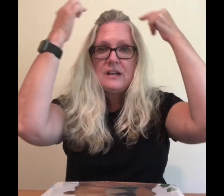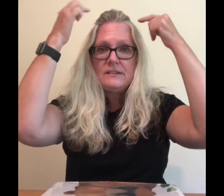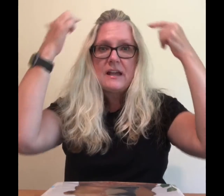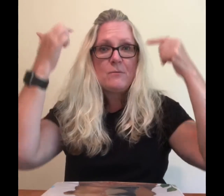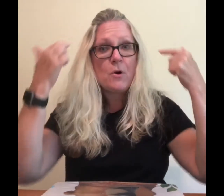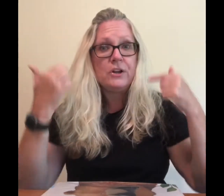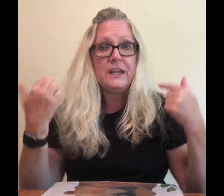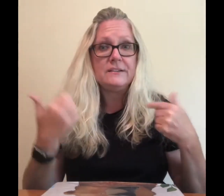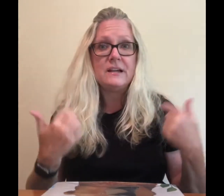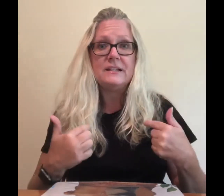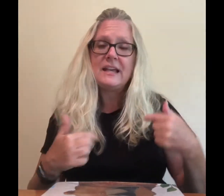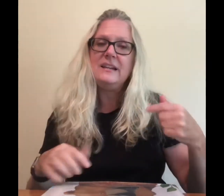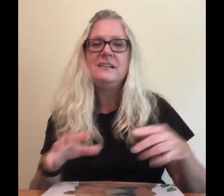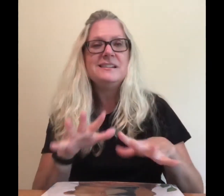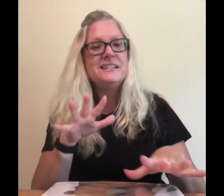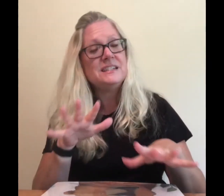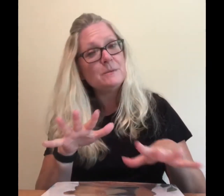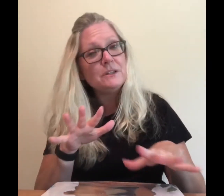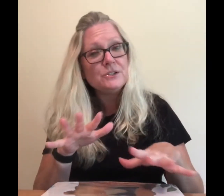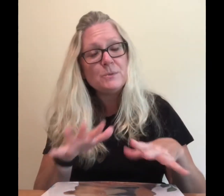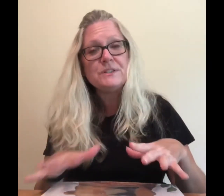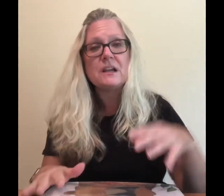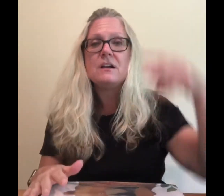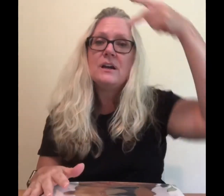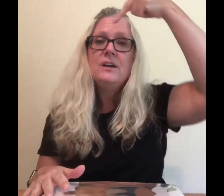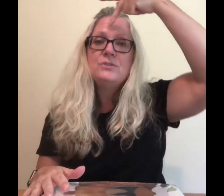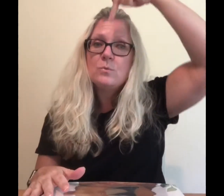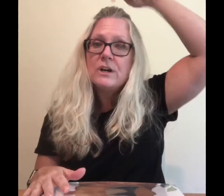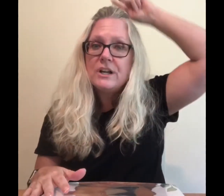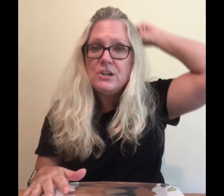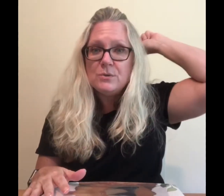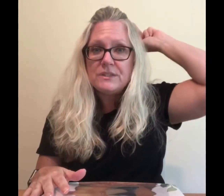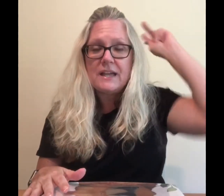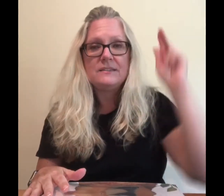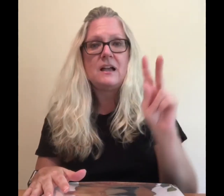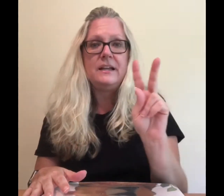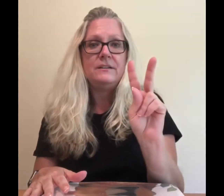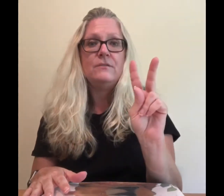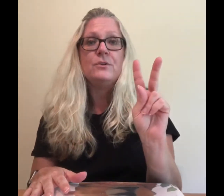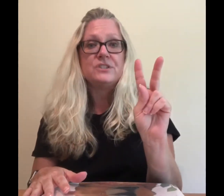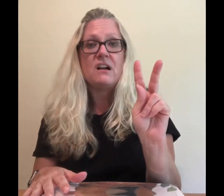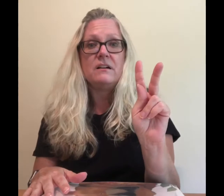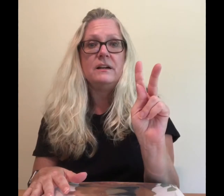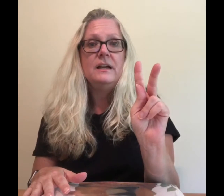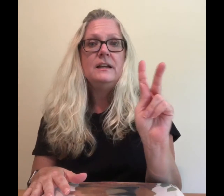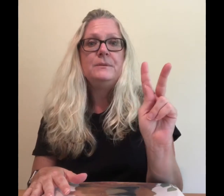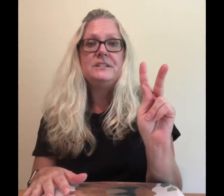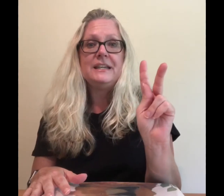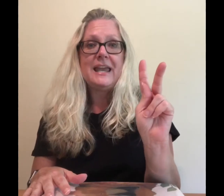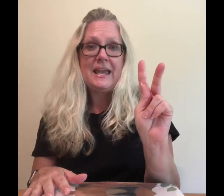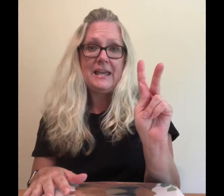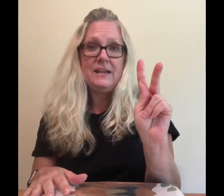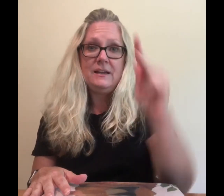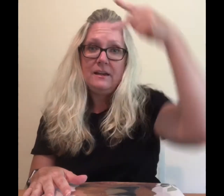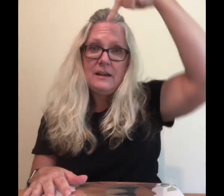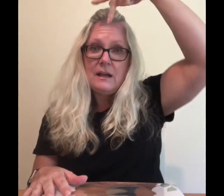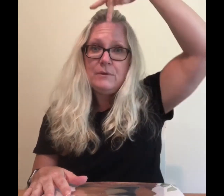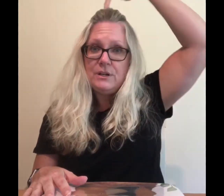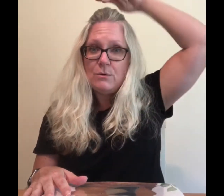have markings on its head similar to a skunk, so we're going to use that sign for skunk, which is a K, and we go over